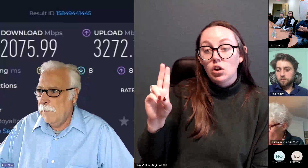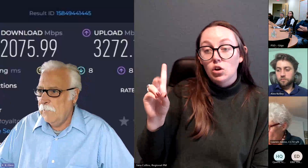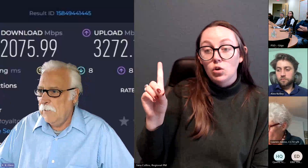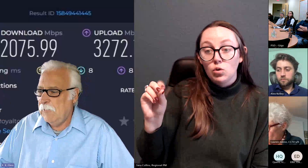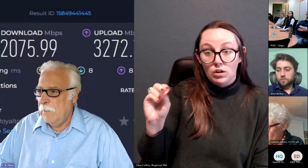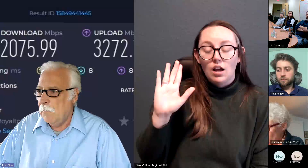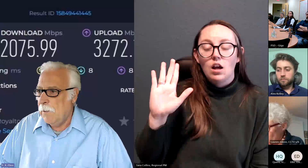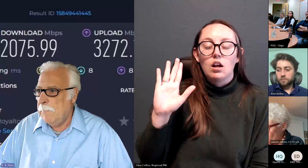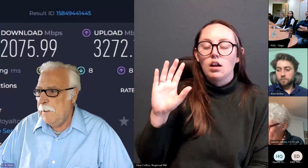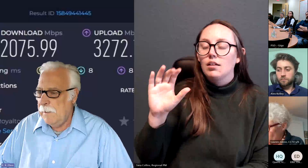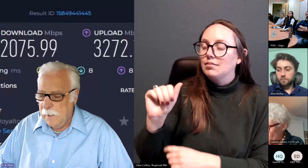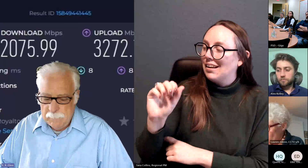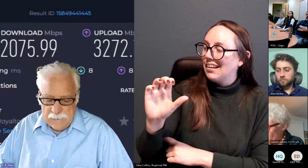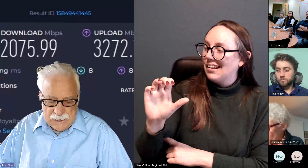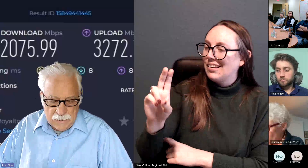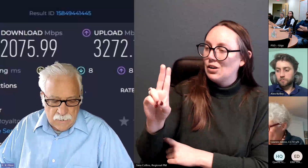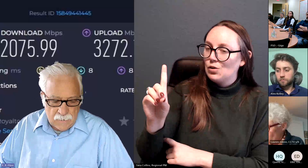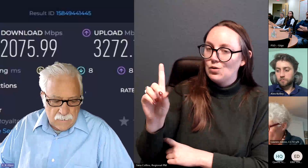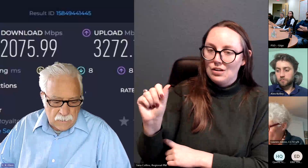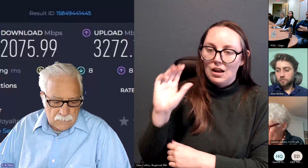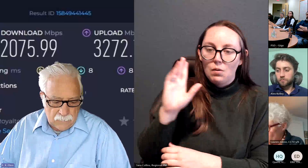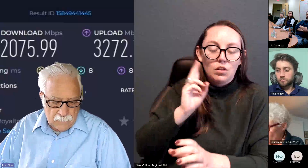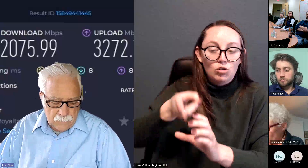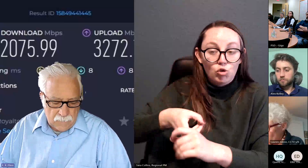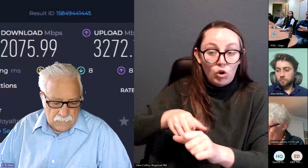that organization. We're going to be meeting